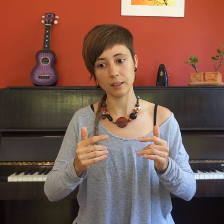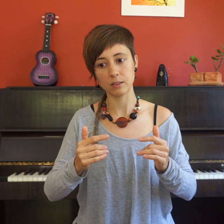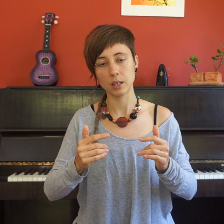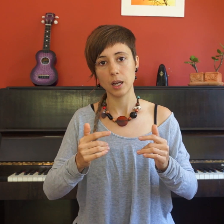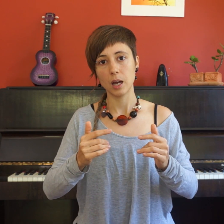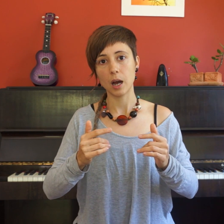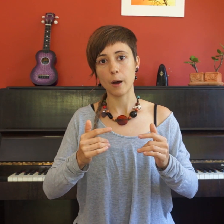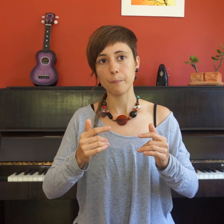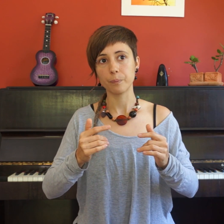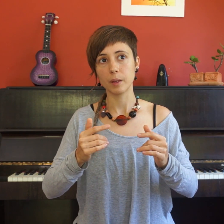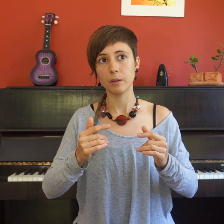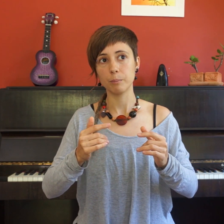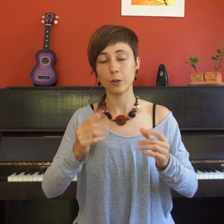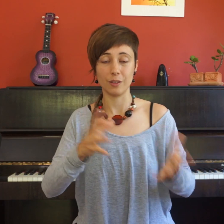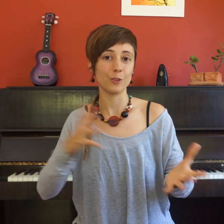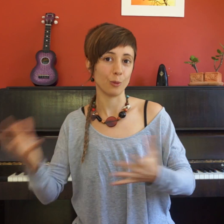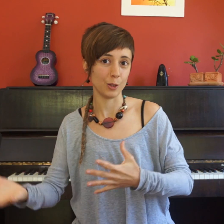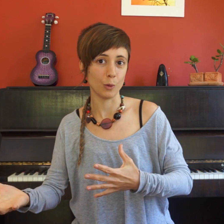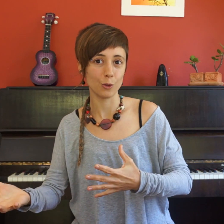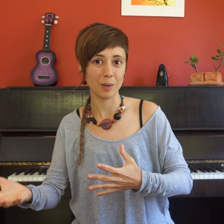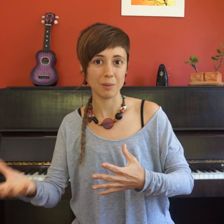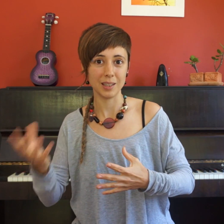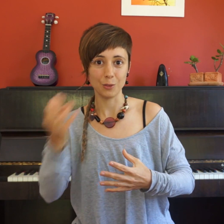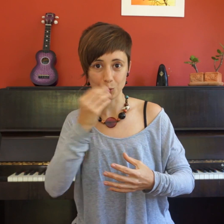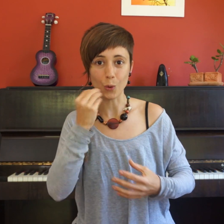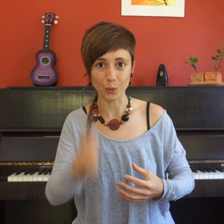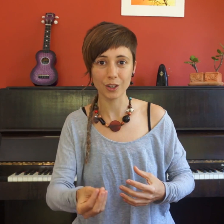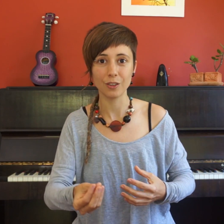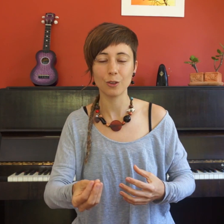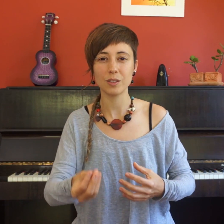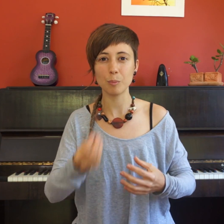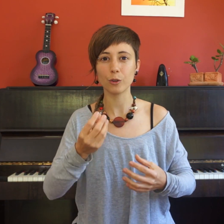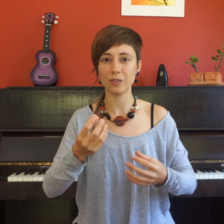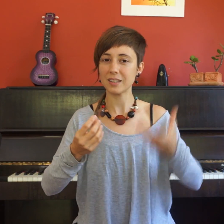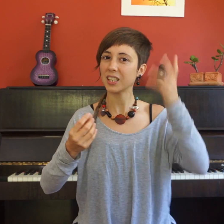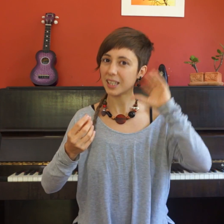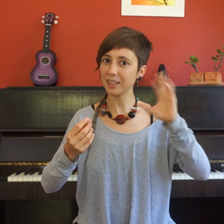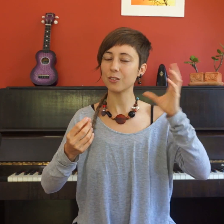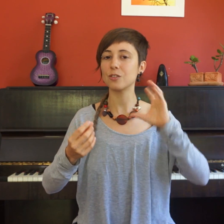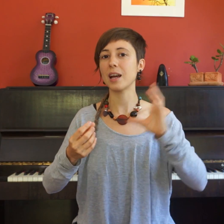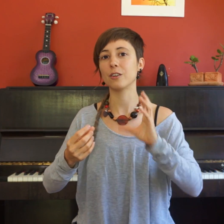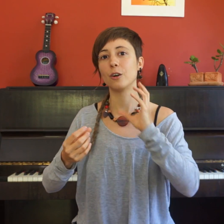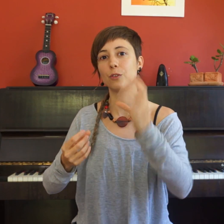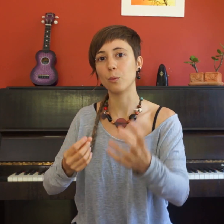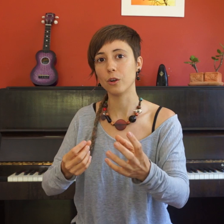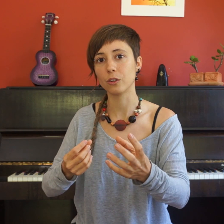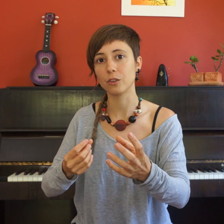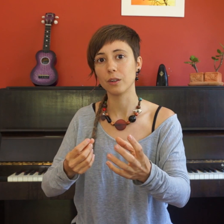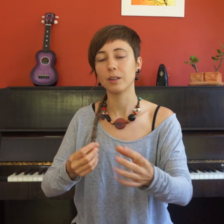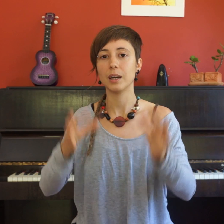it, because eventually you want your baby to talk. So it's important that she hears the sound of the word